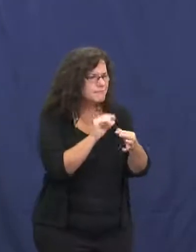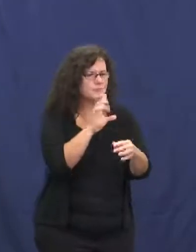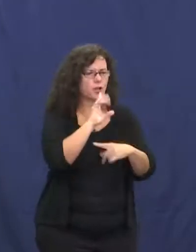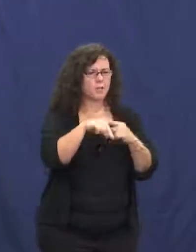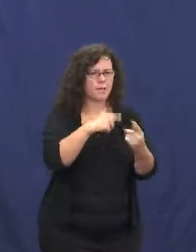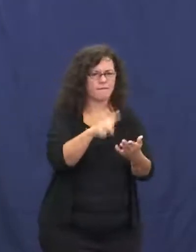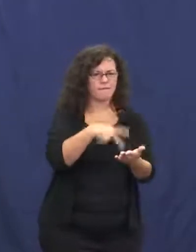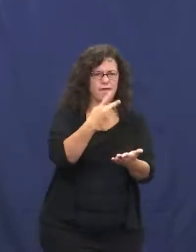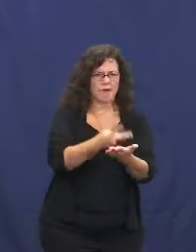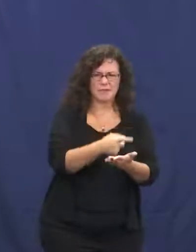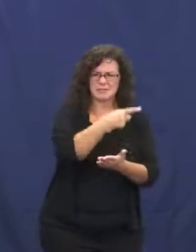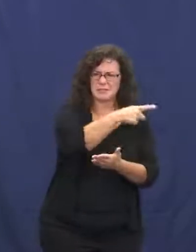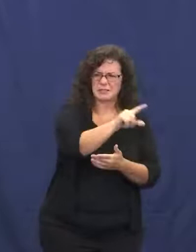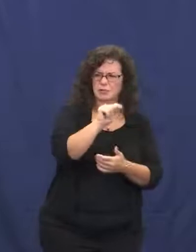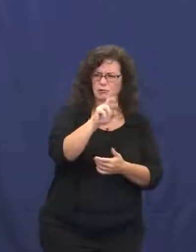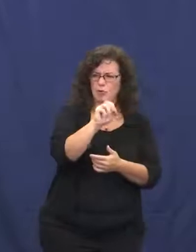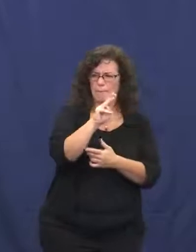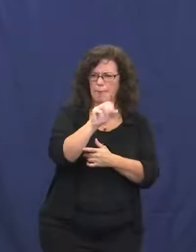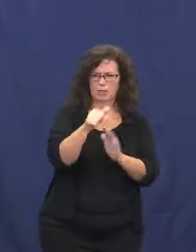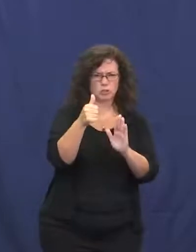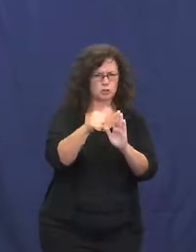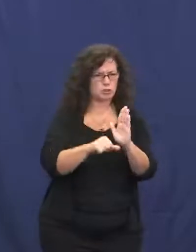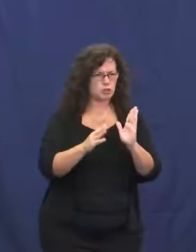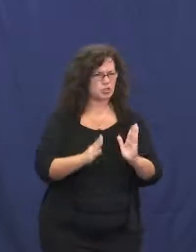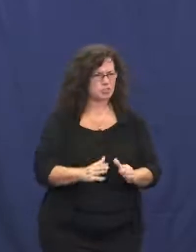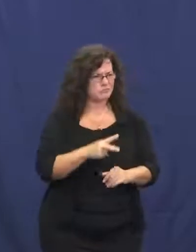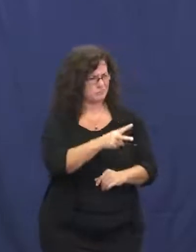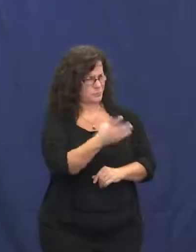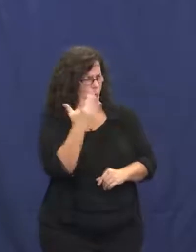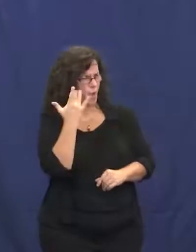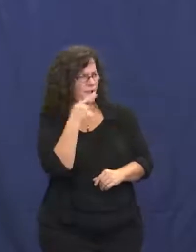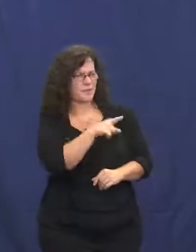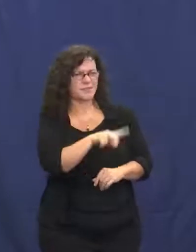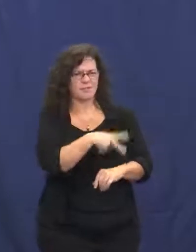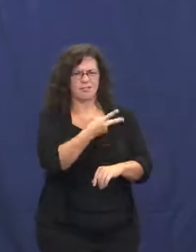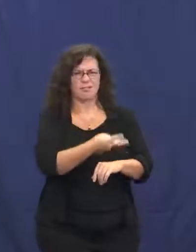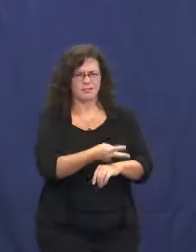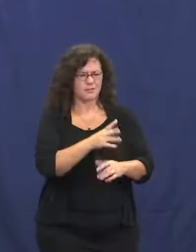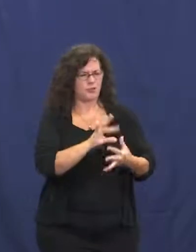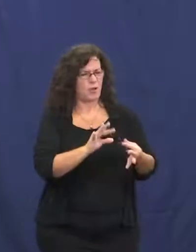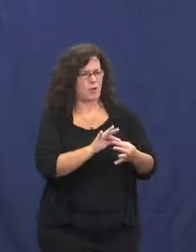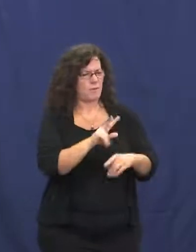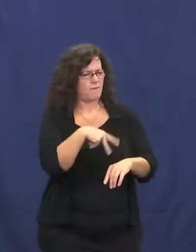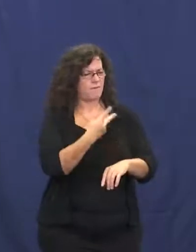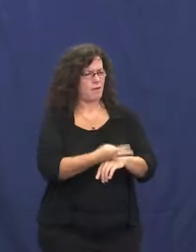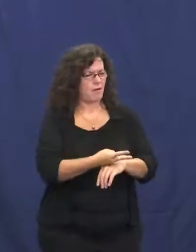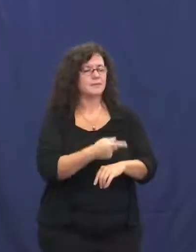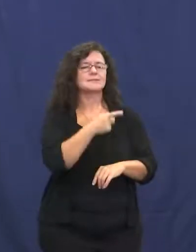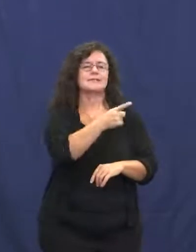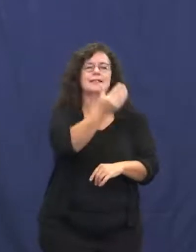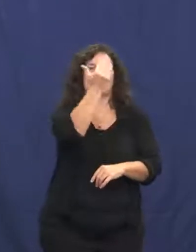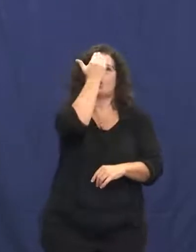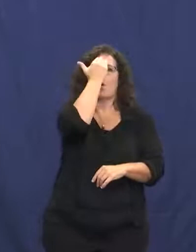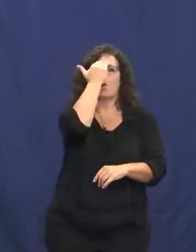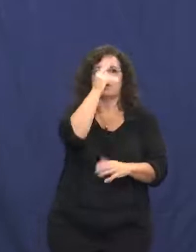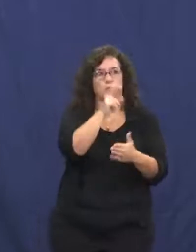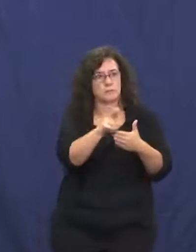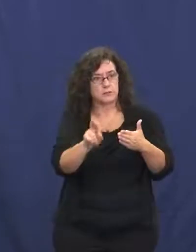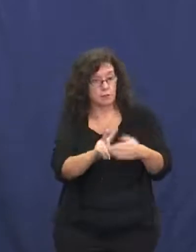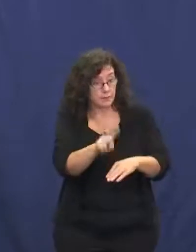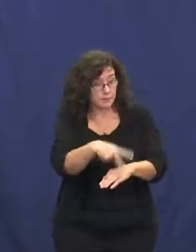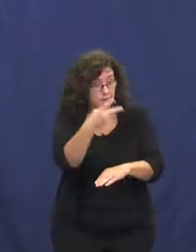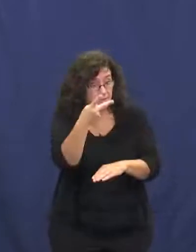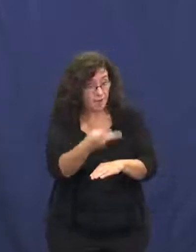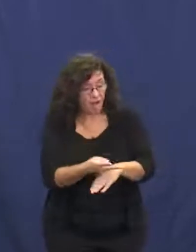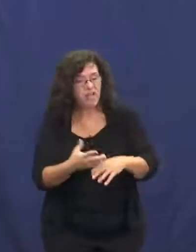about prevention? Well, because he sees at the back end what happens, and so he says, how can we prevent this from ever happening? And we know when someone maybe has a